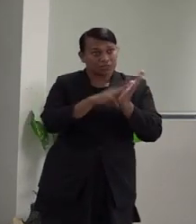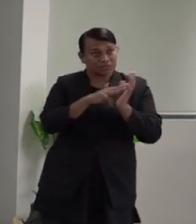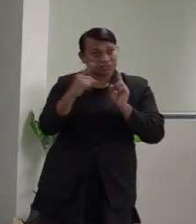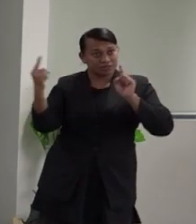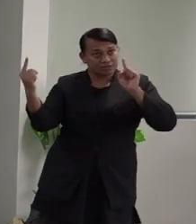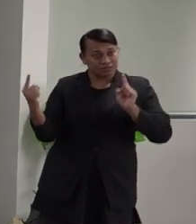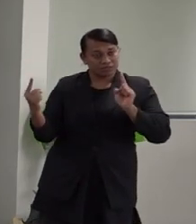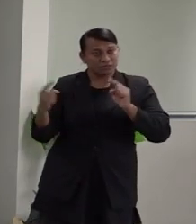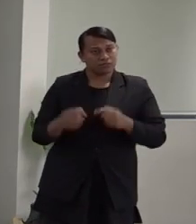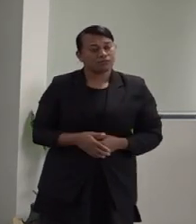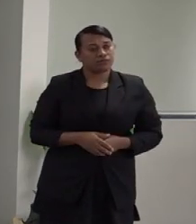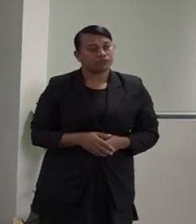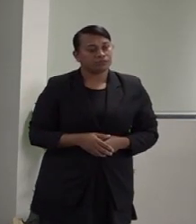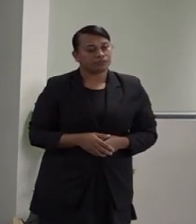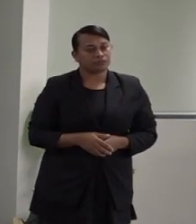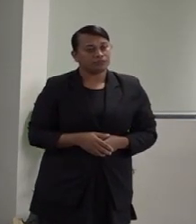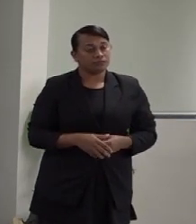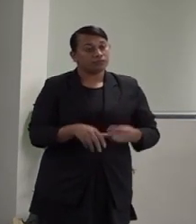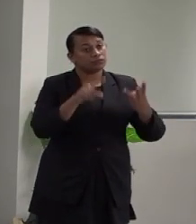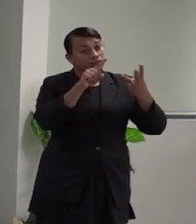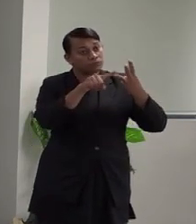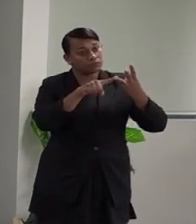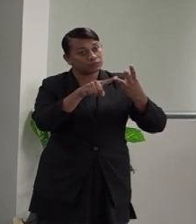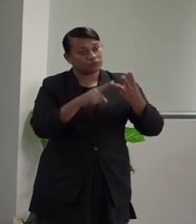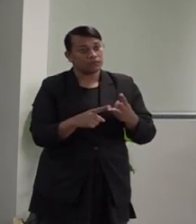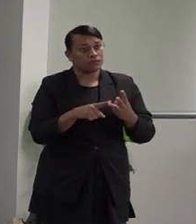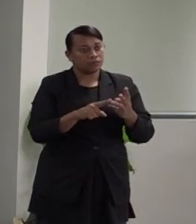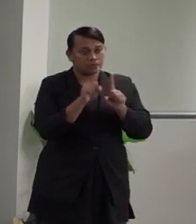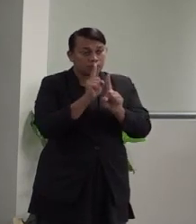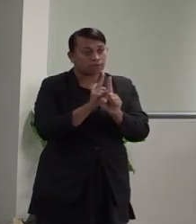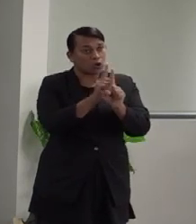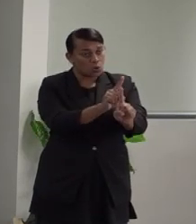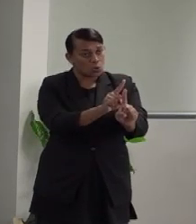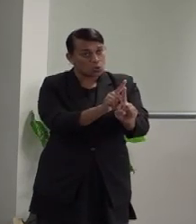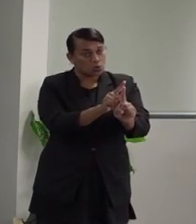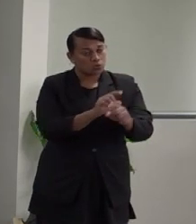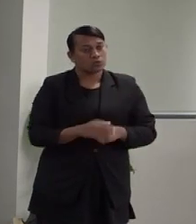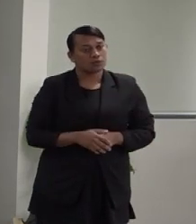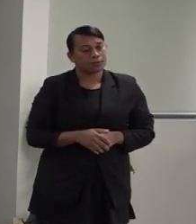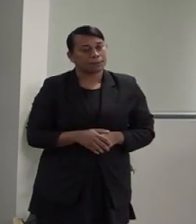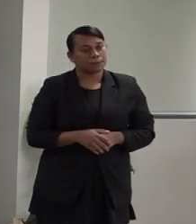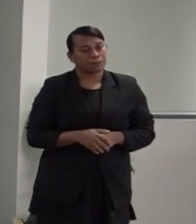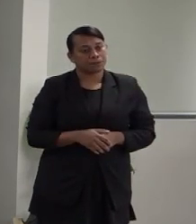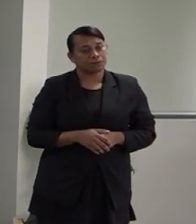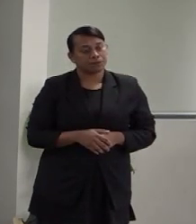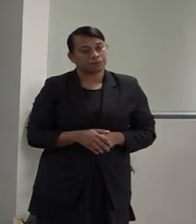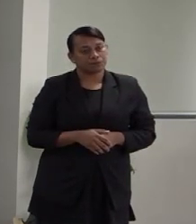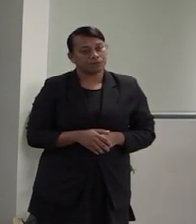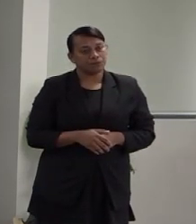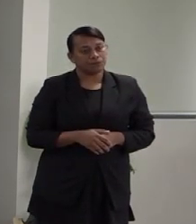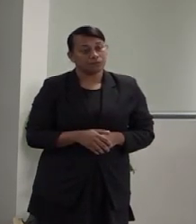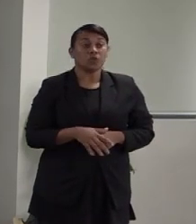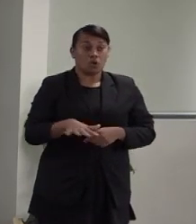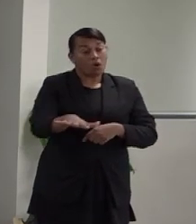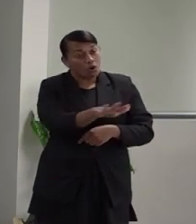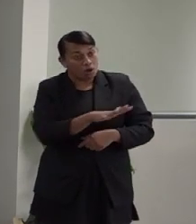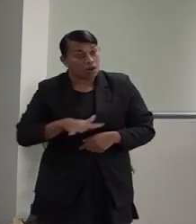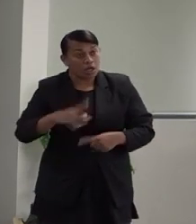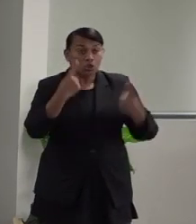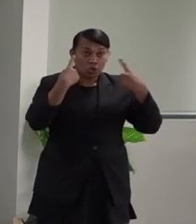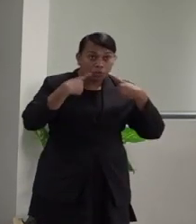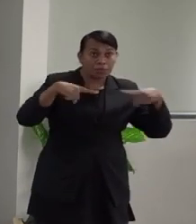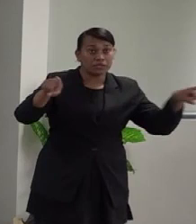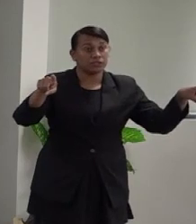distance is safest, and following any and every directive given to you by